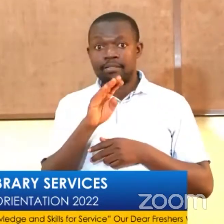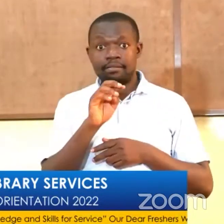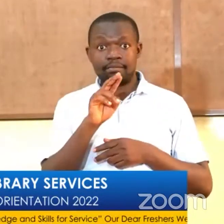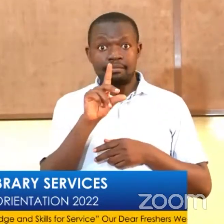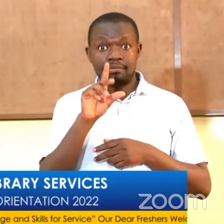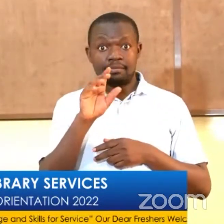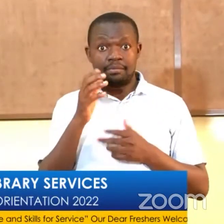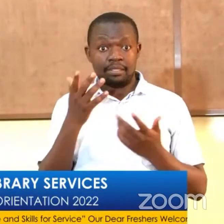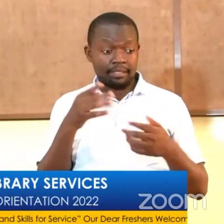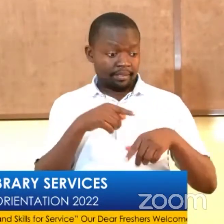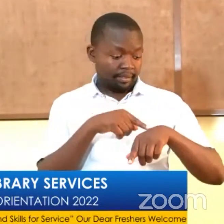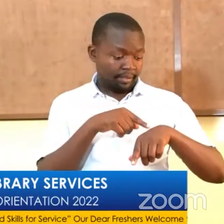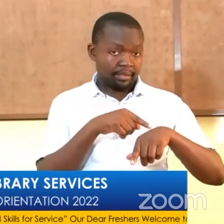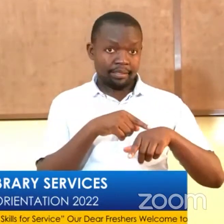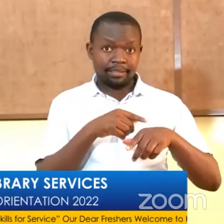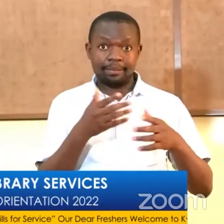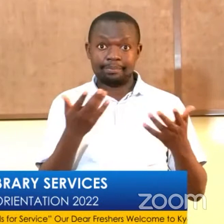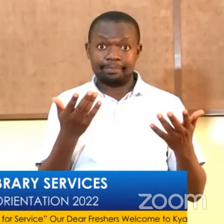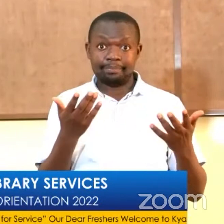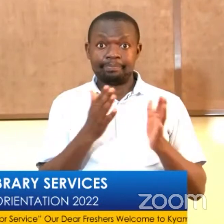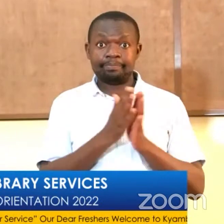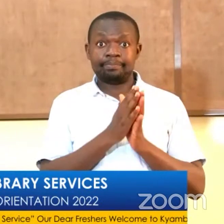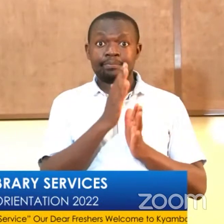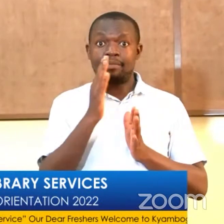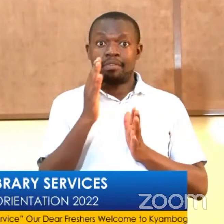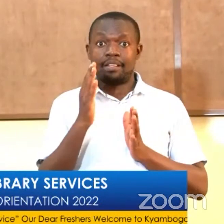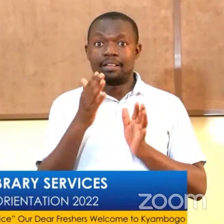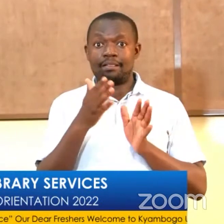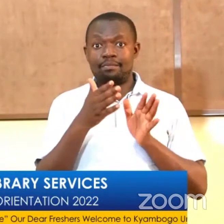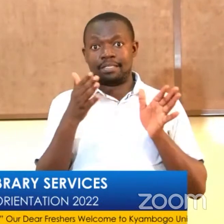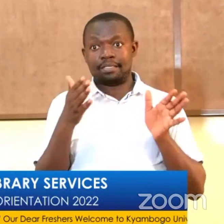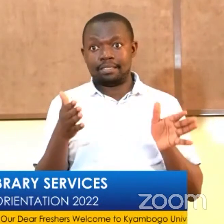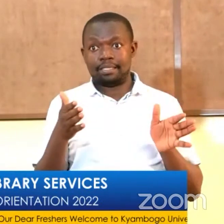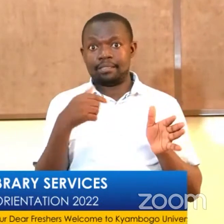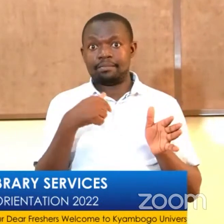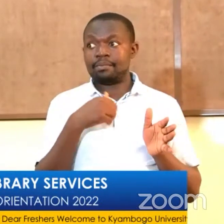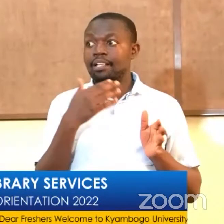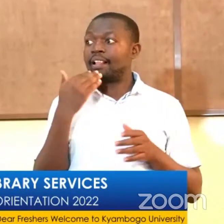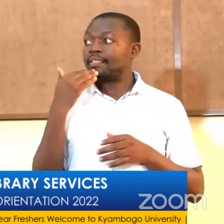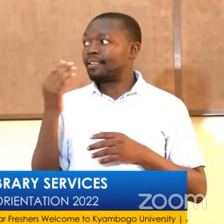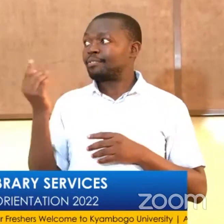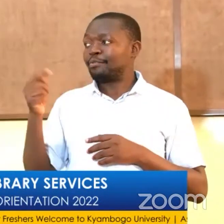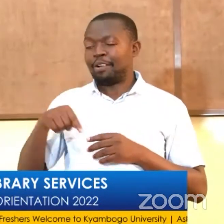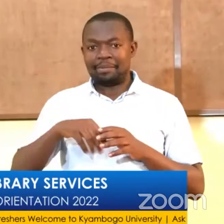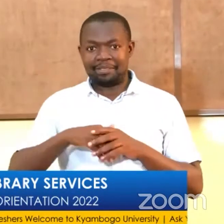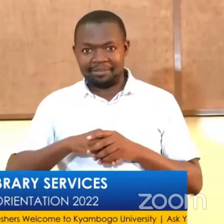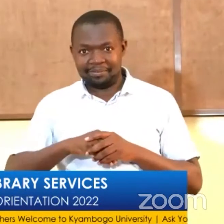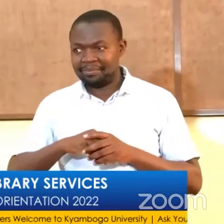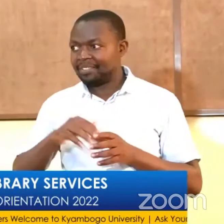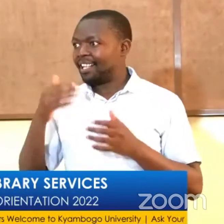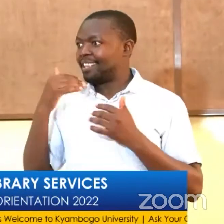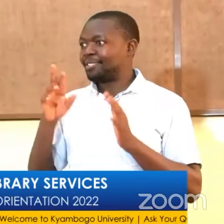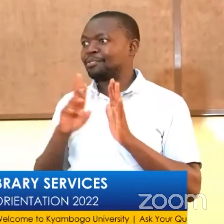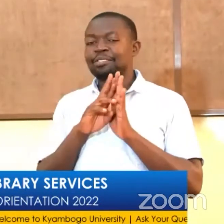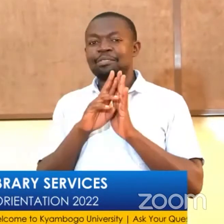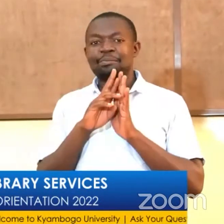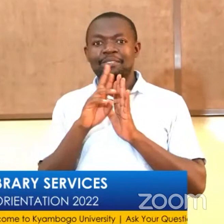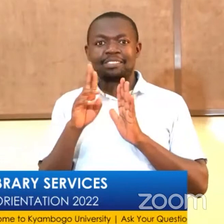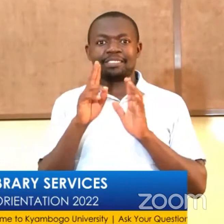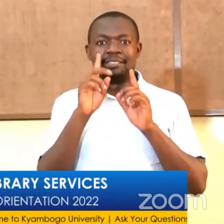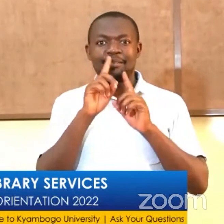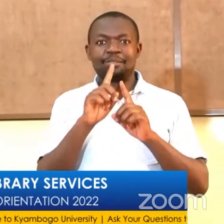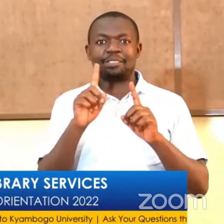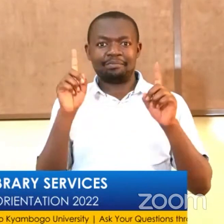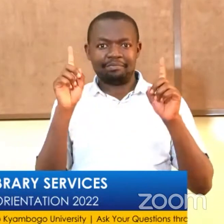it is time up for the library session. I thank you for turning up and for representing the Universal